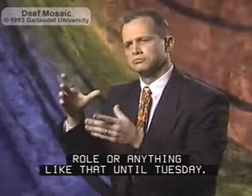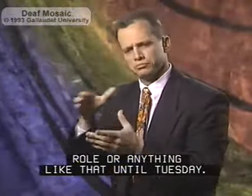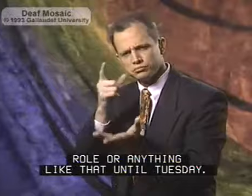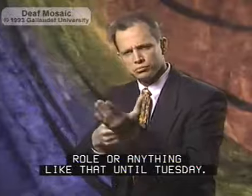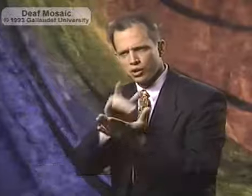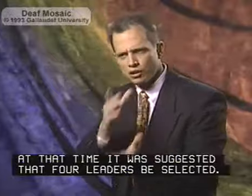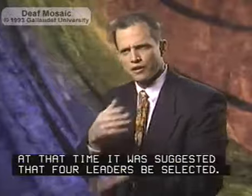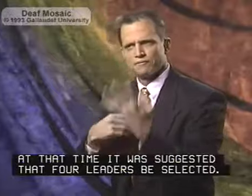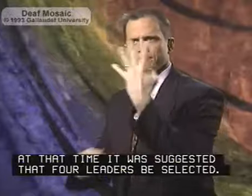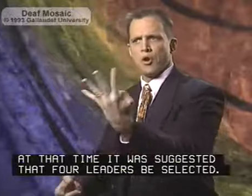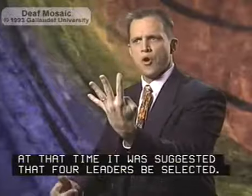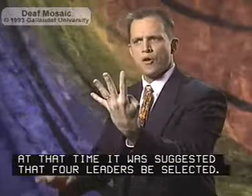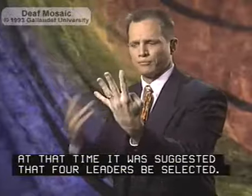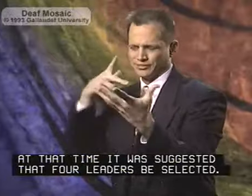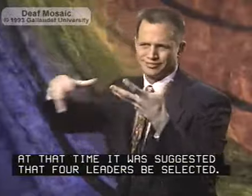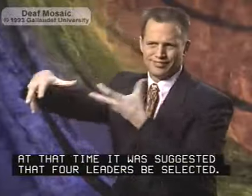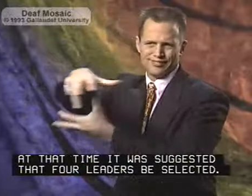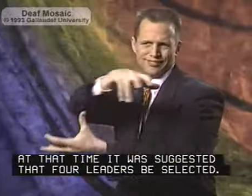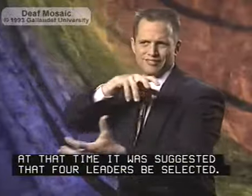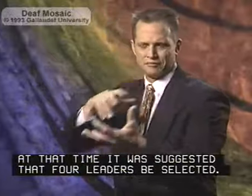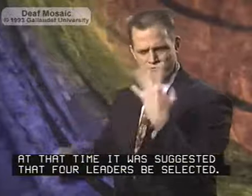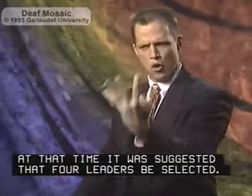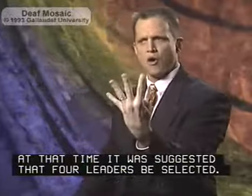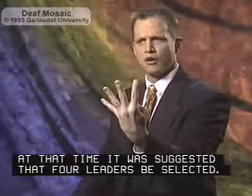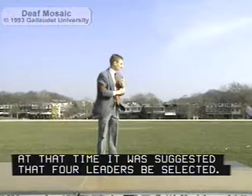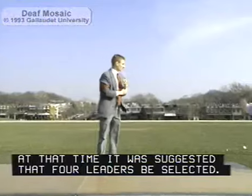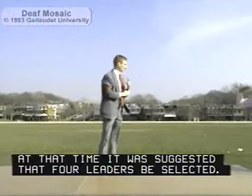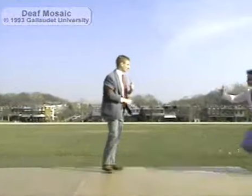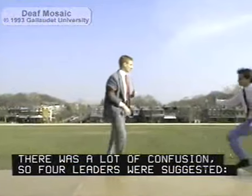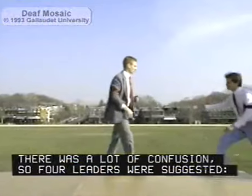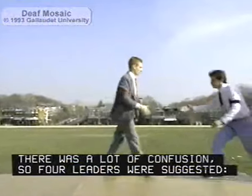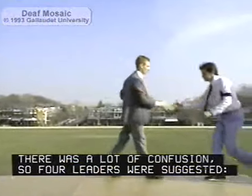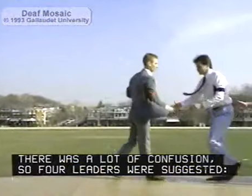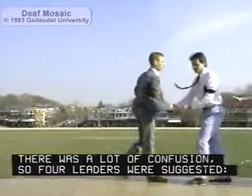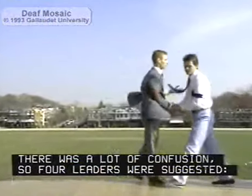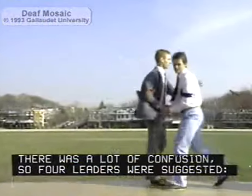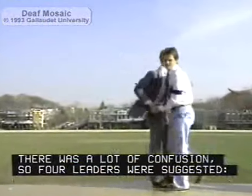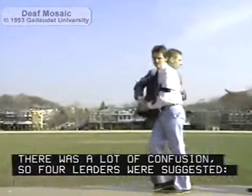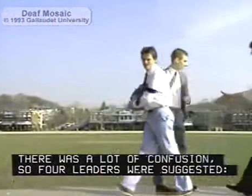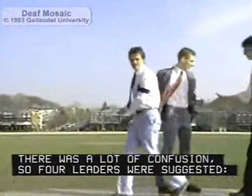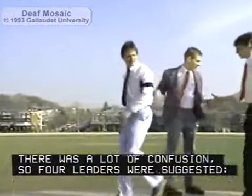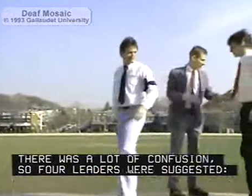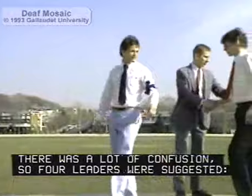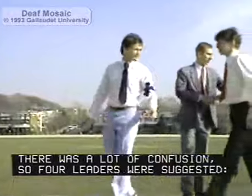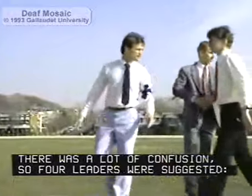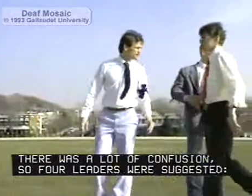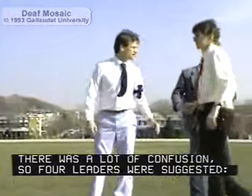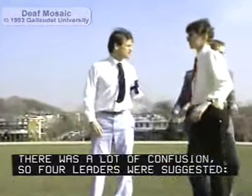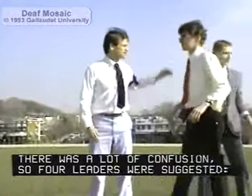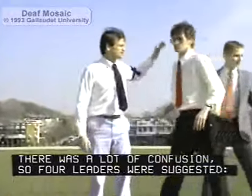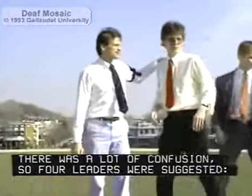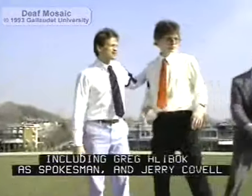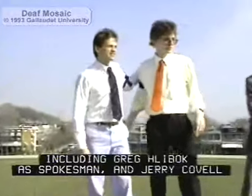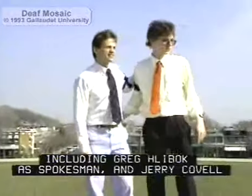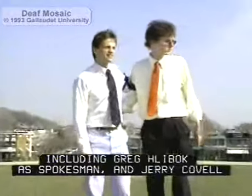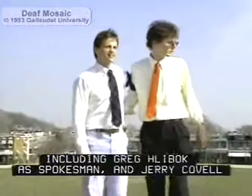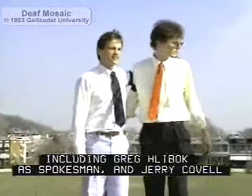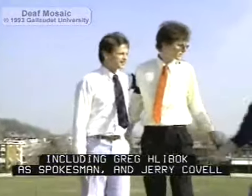At that time, it was suggested that 4 leaders be selected. There was a lot of confusion, so 4 leaders were suggested, including Greg